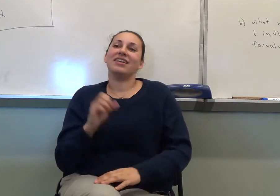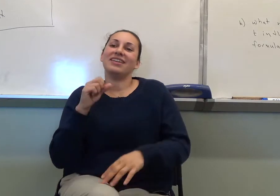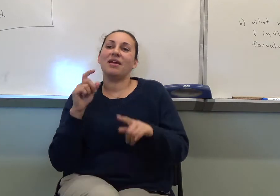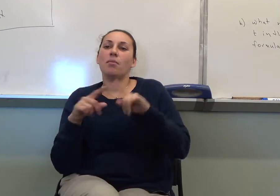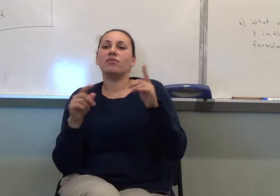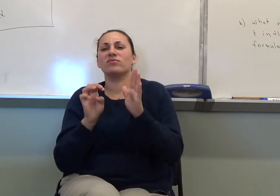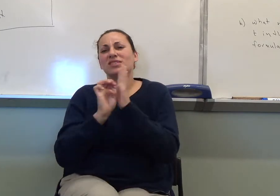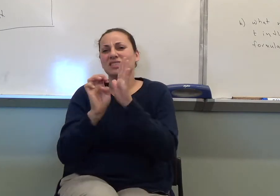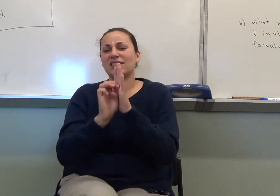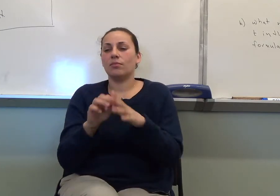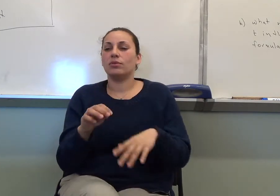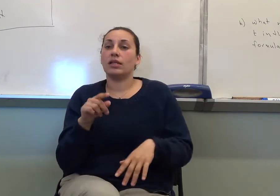from